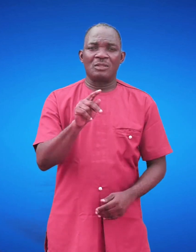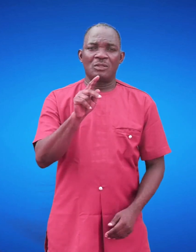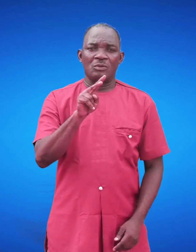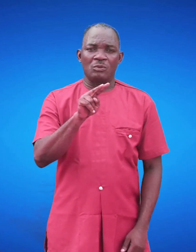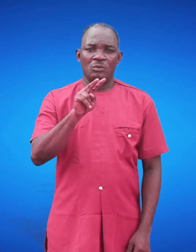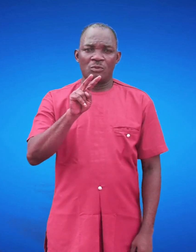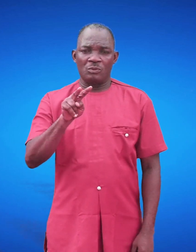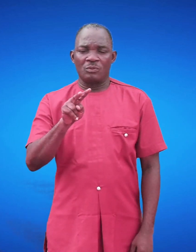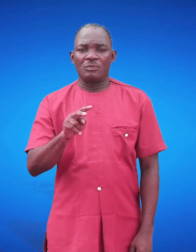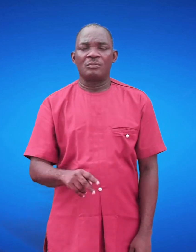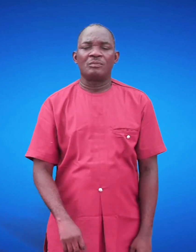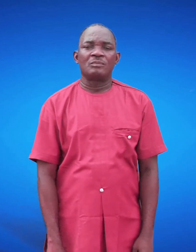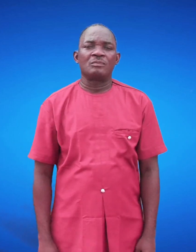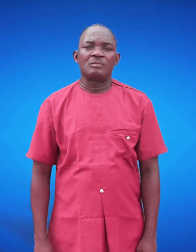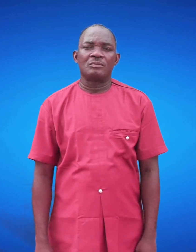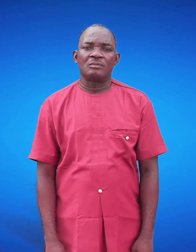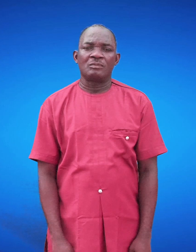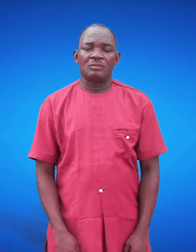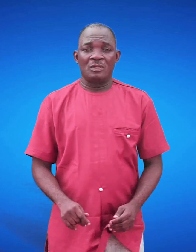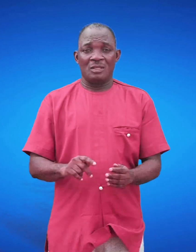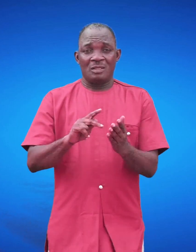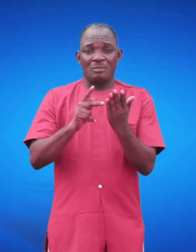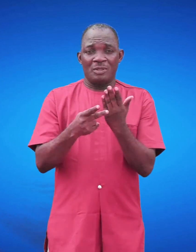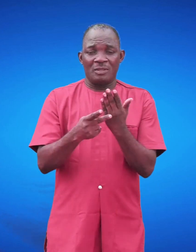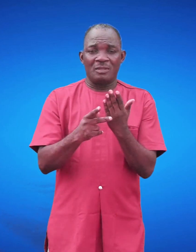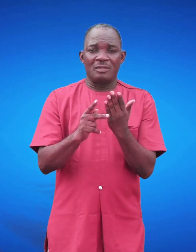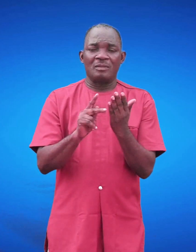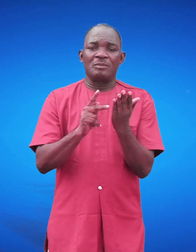22. Part 4.